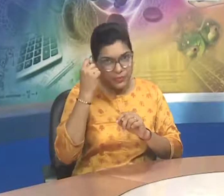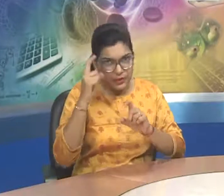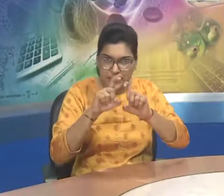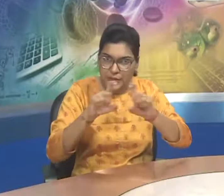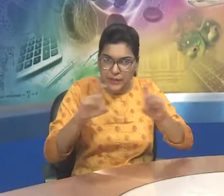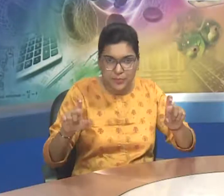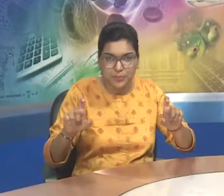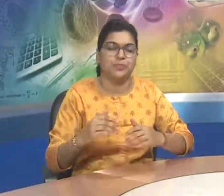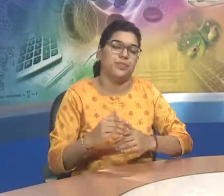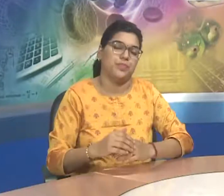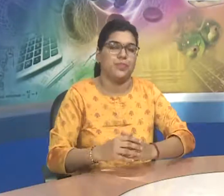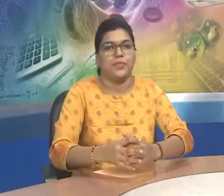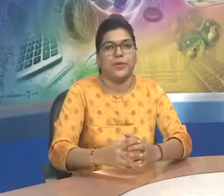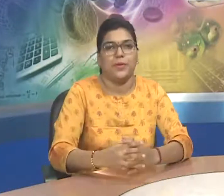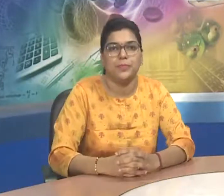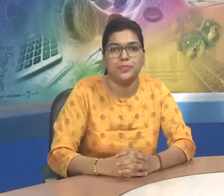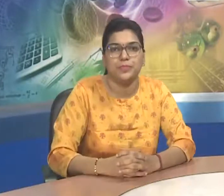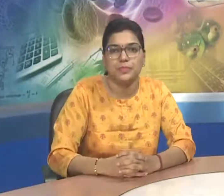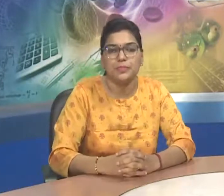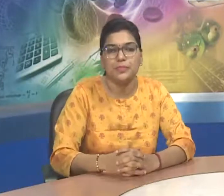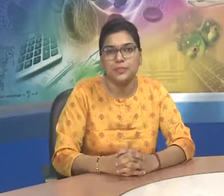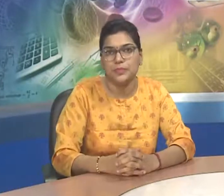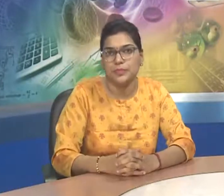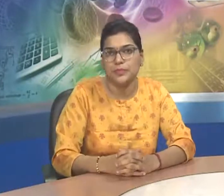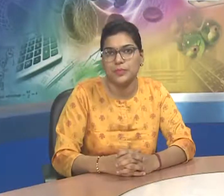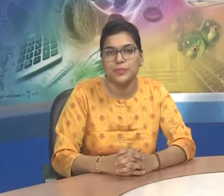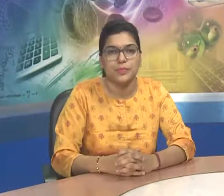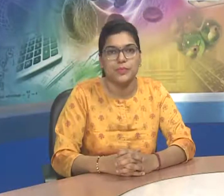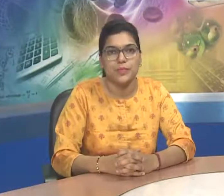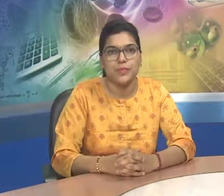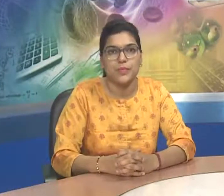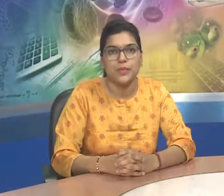HIV and AIDS both are the different words.